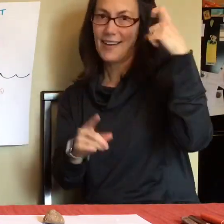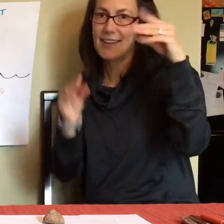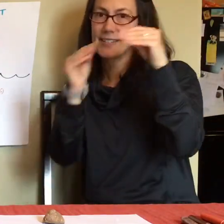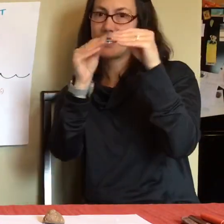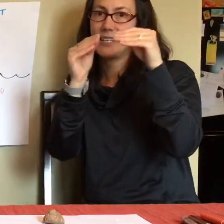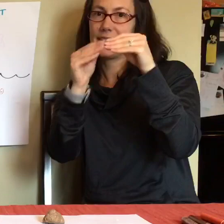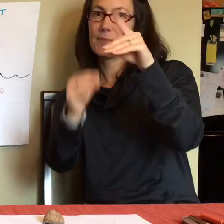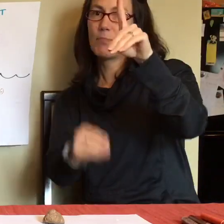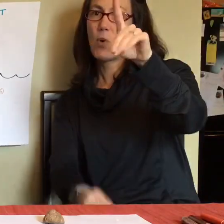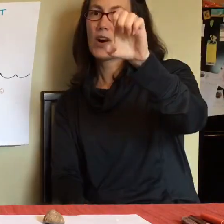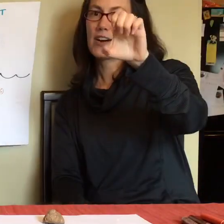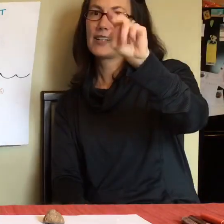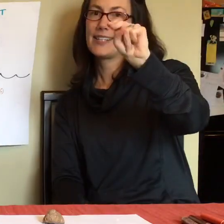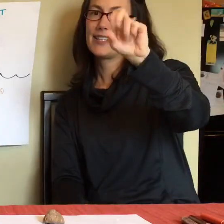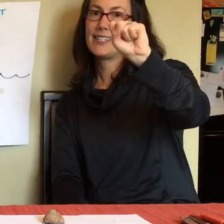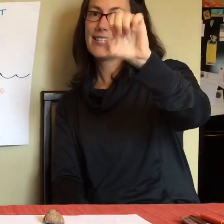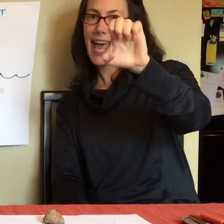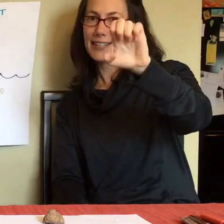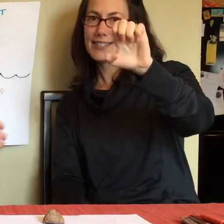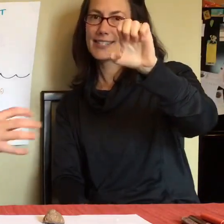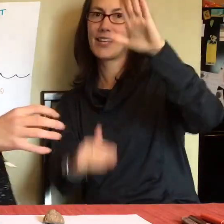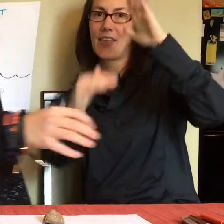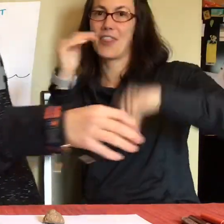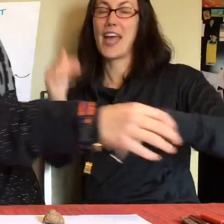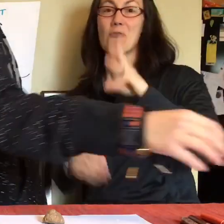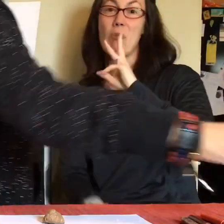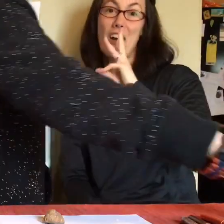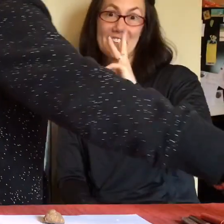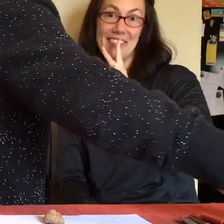Because it is more dense than water.